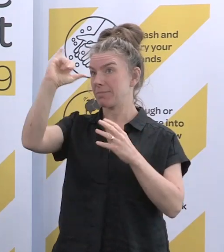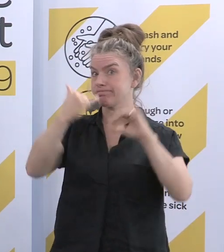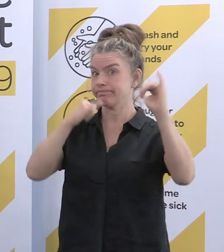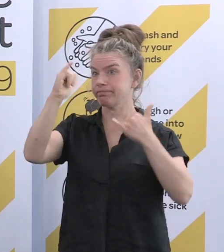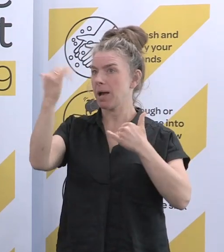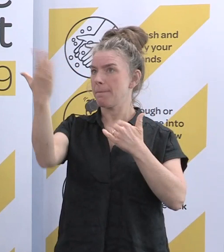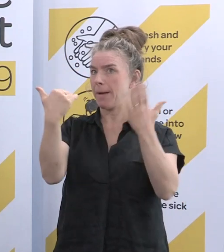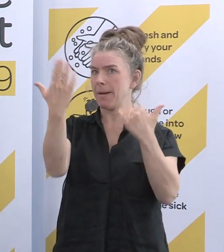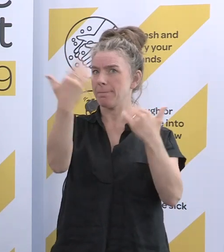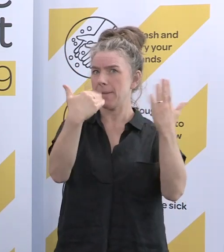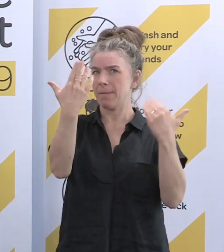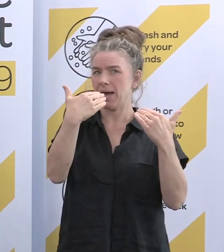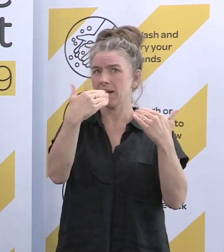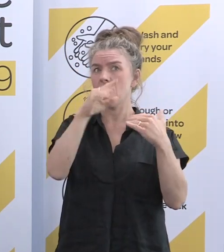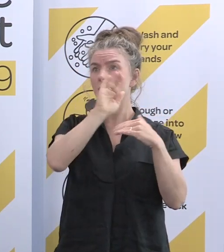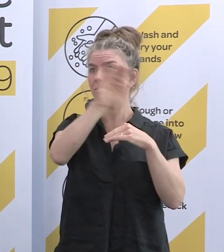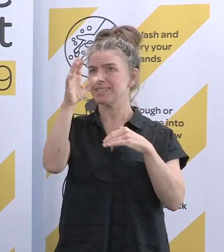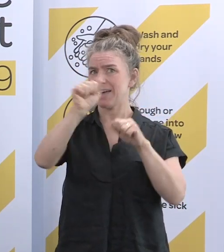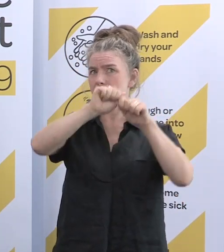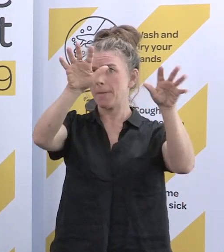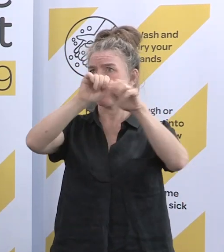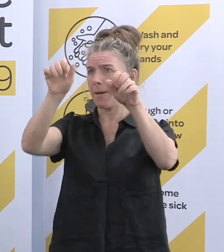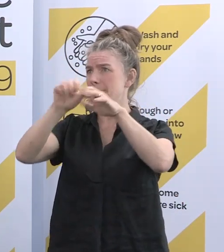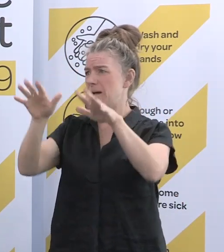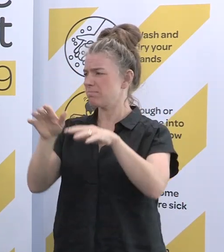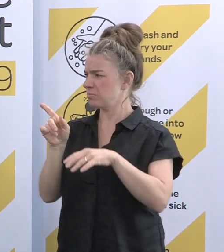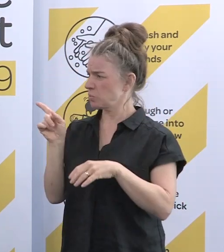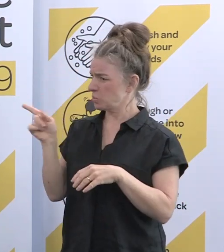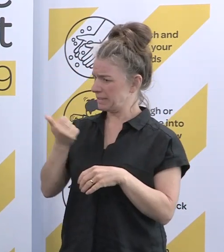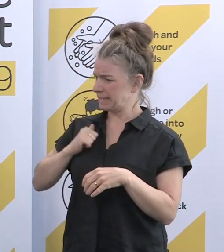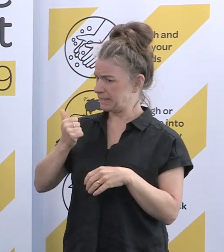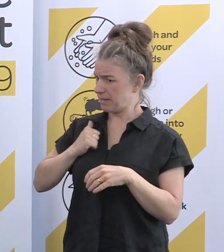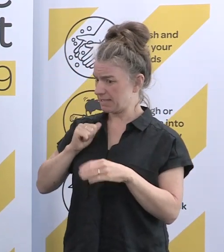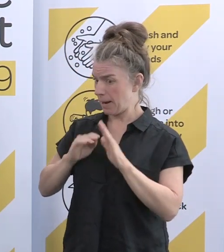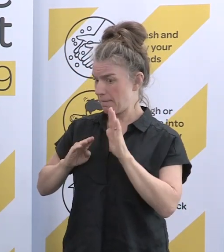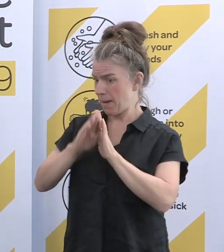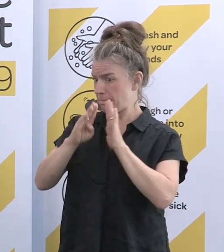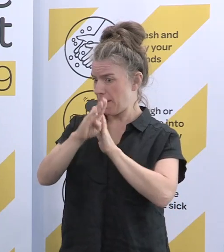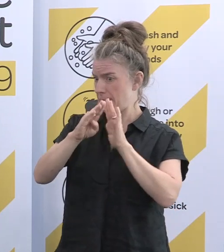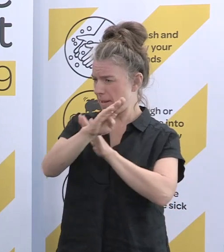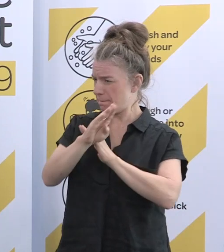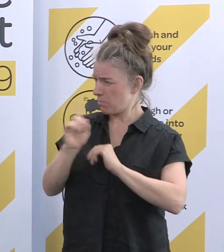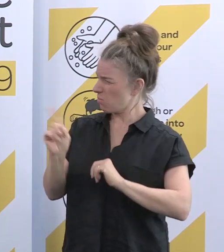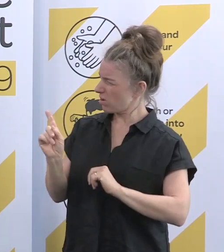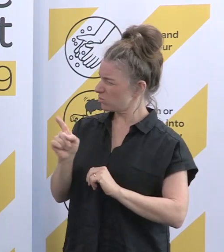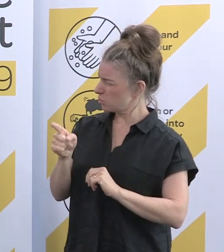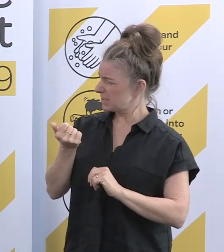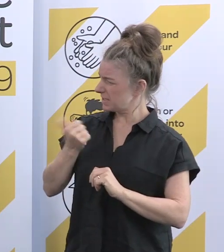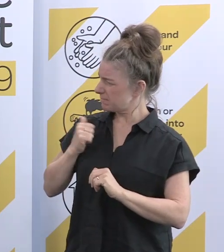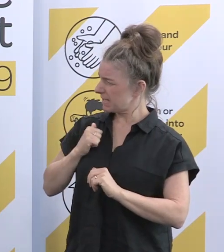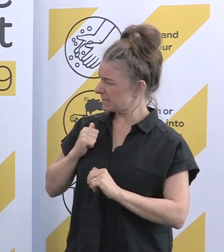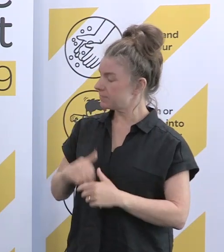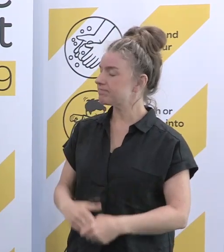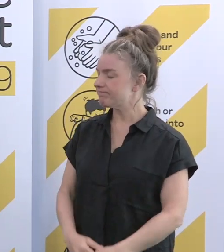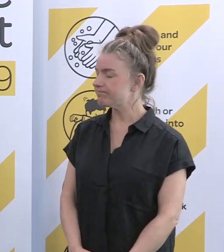coronavirus is more established. What are you expecting it to do in the coming days and increase quite substantially? Well, I would expect that we will continue